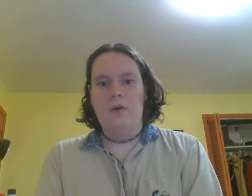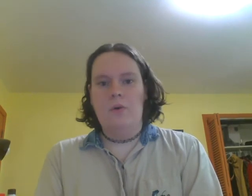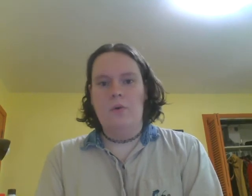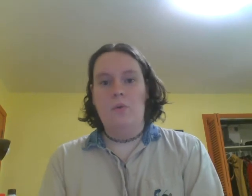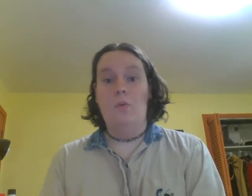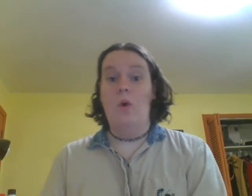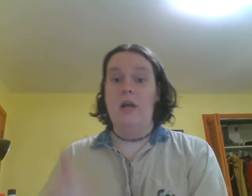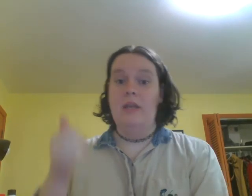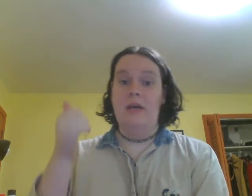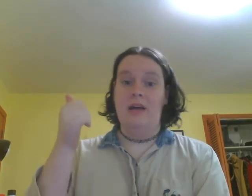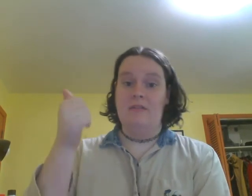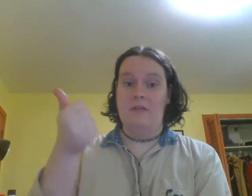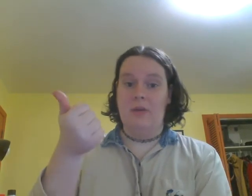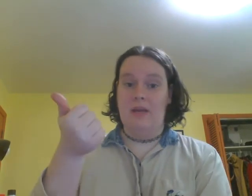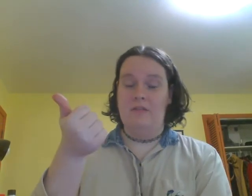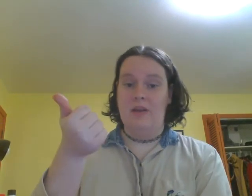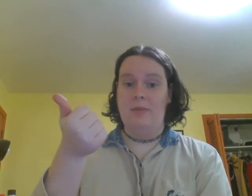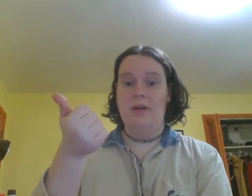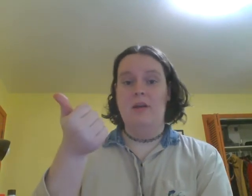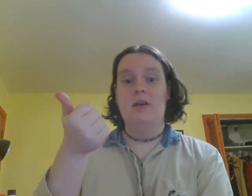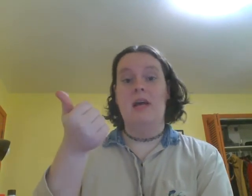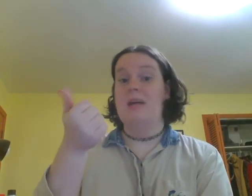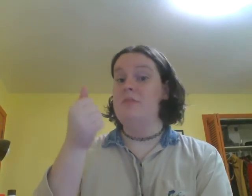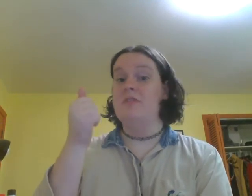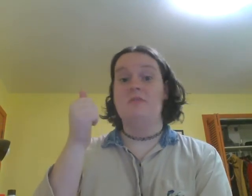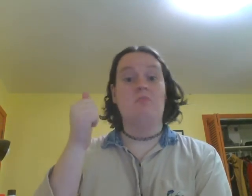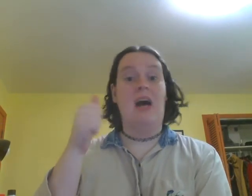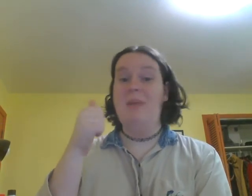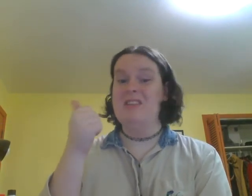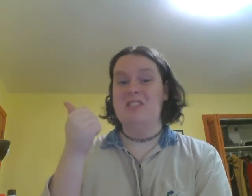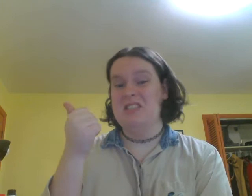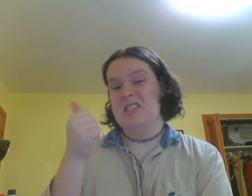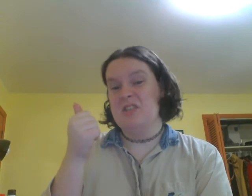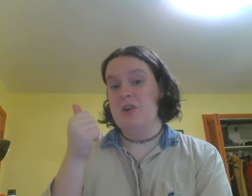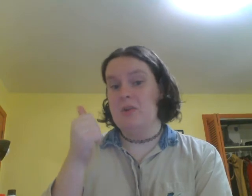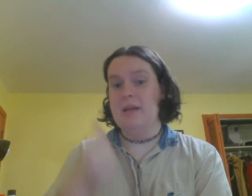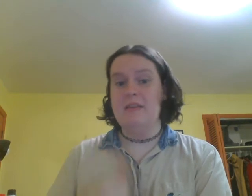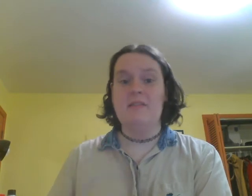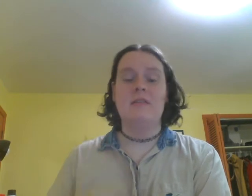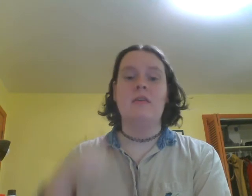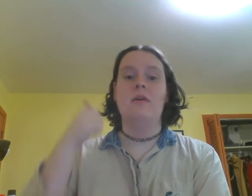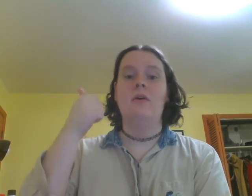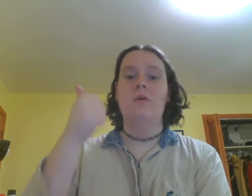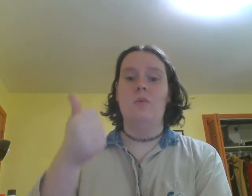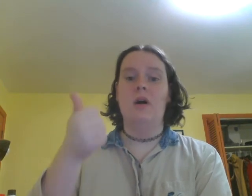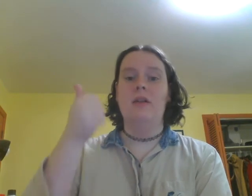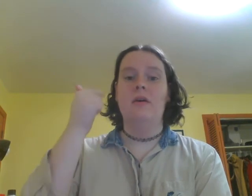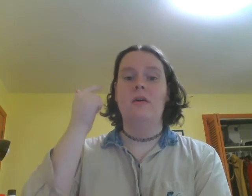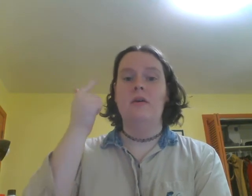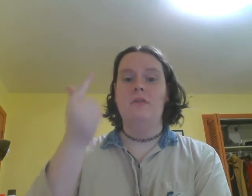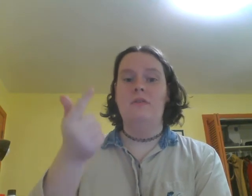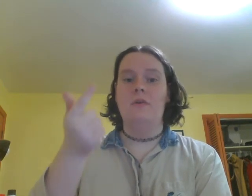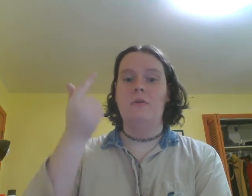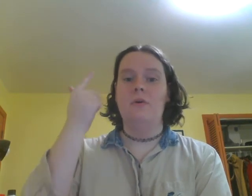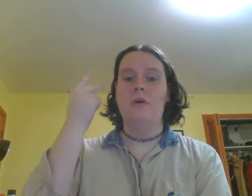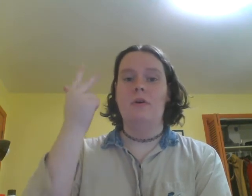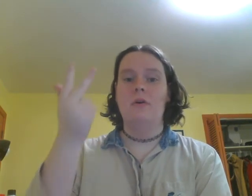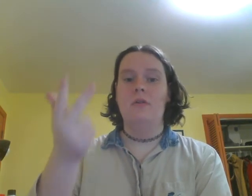So 1 has its own hand shape, and I'm actually just going to start doing this. 1, 2,